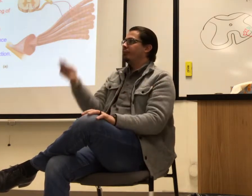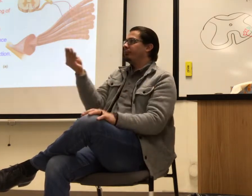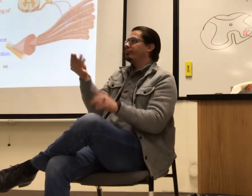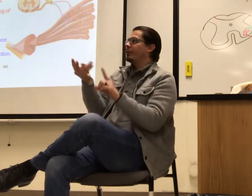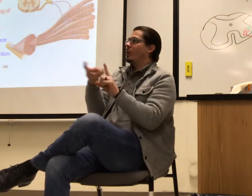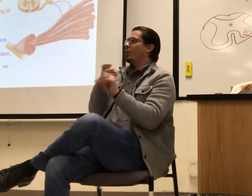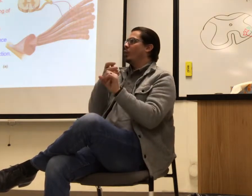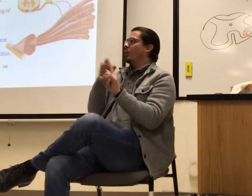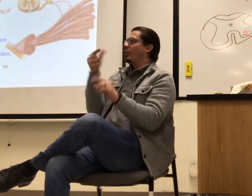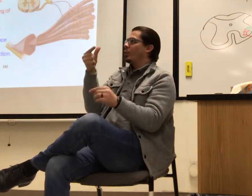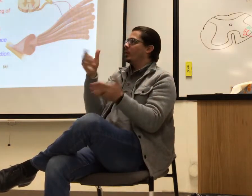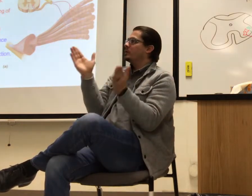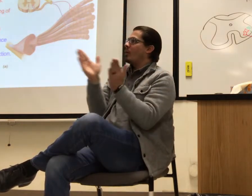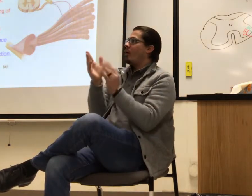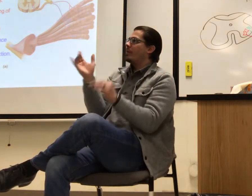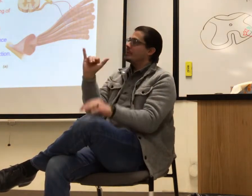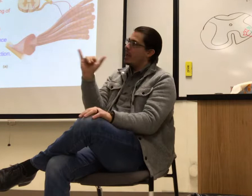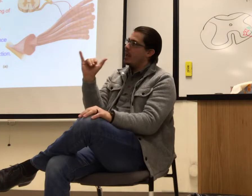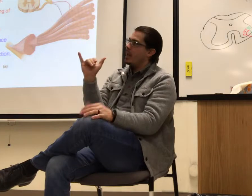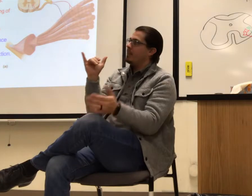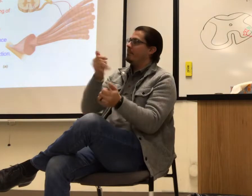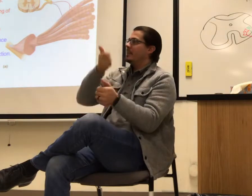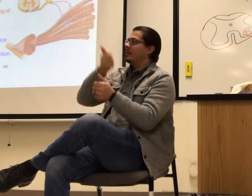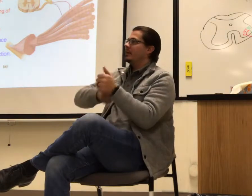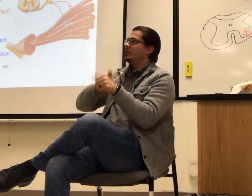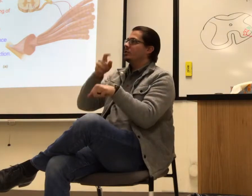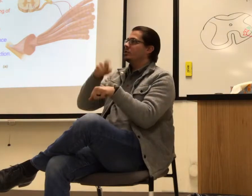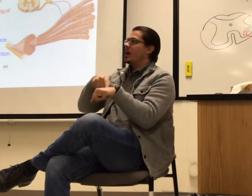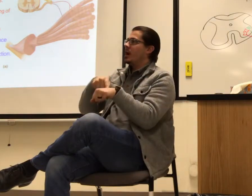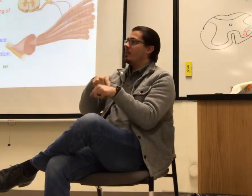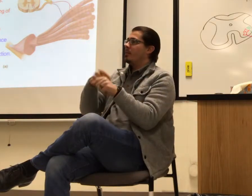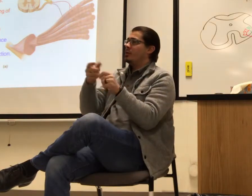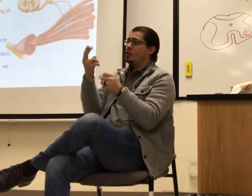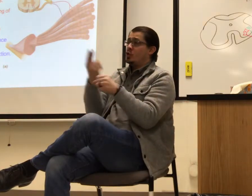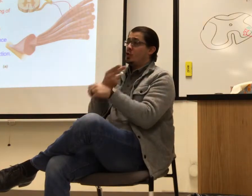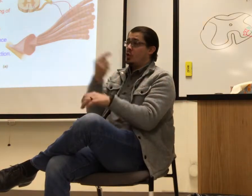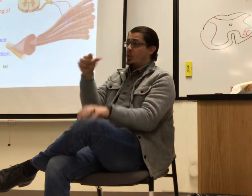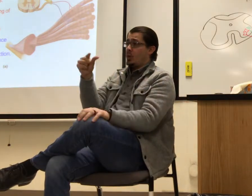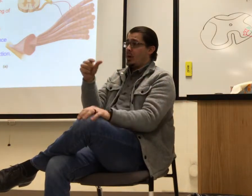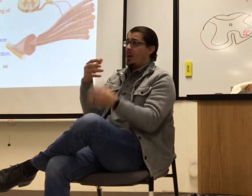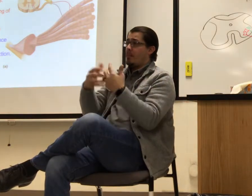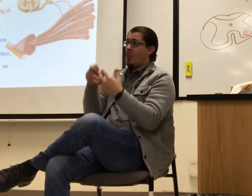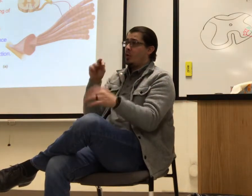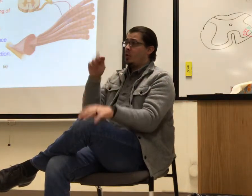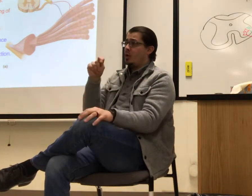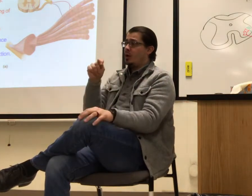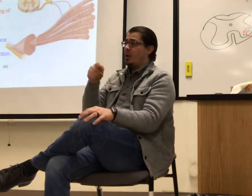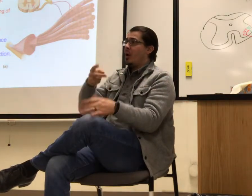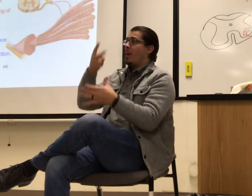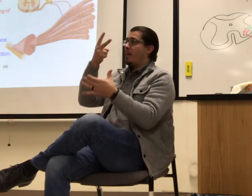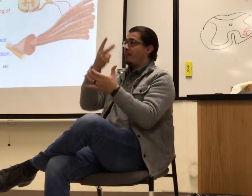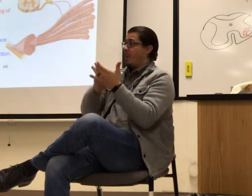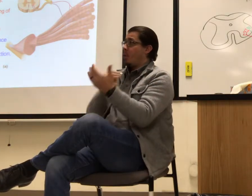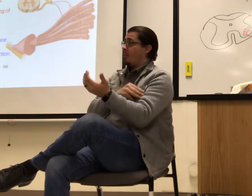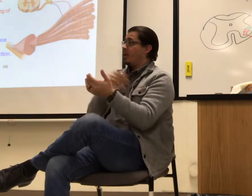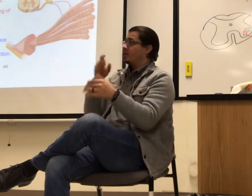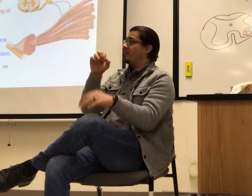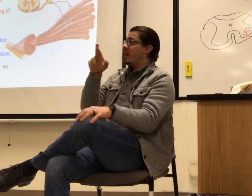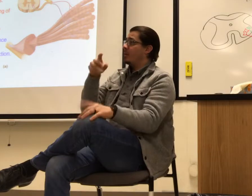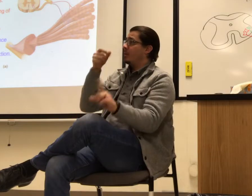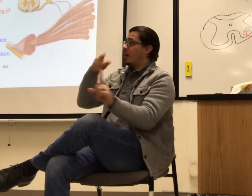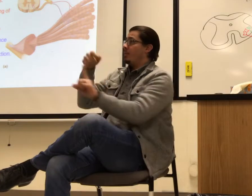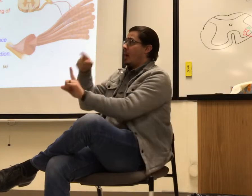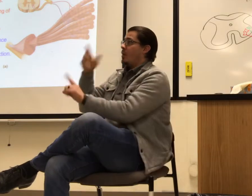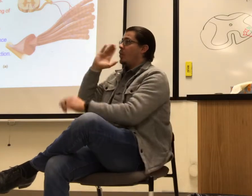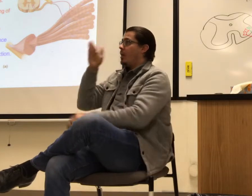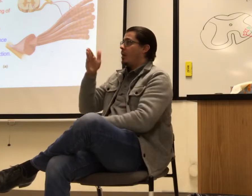one first. I keep recruiting the same one. And every time you recruit the green motor unit, both muscle fibers fire. You get the